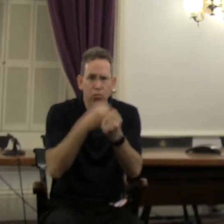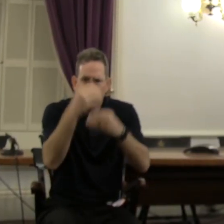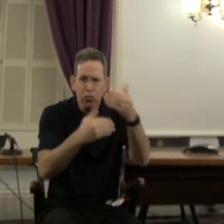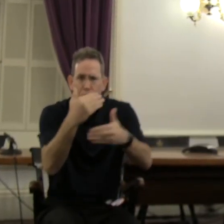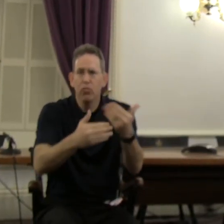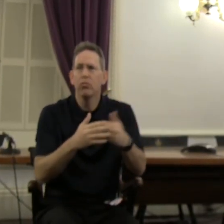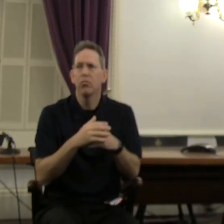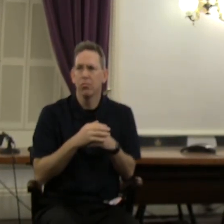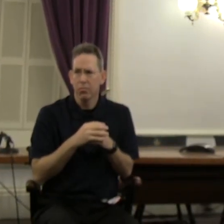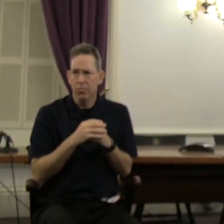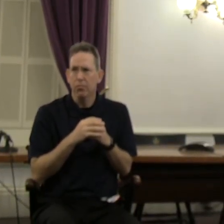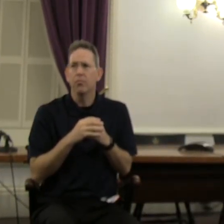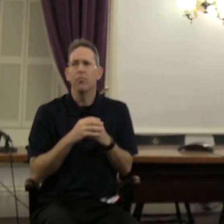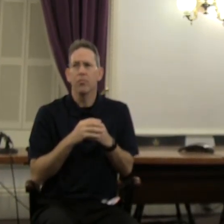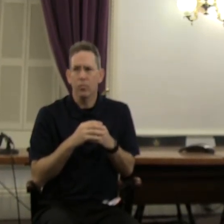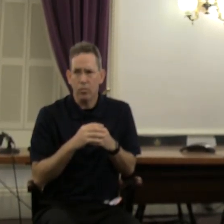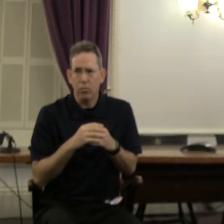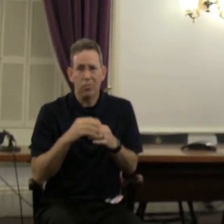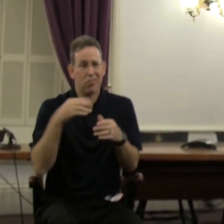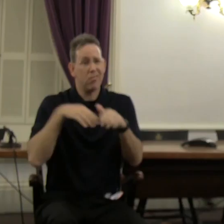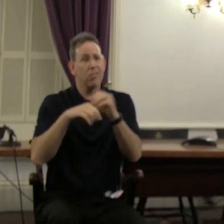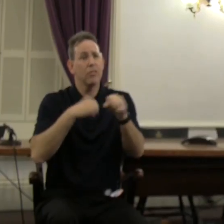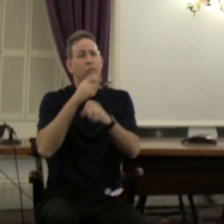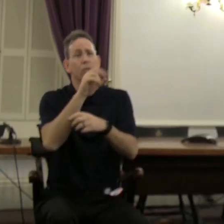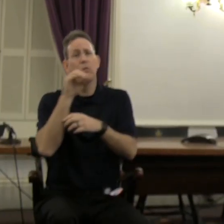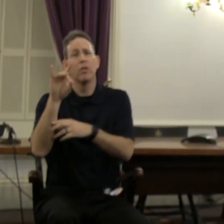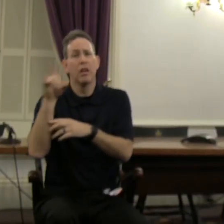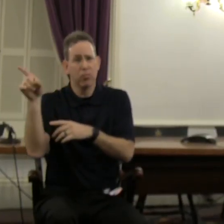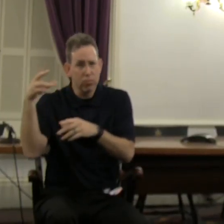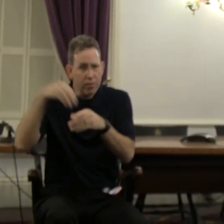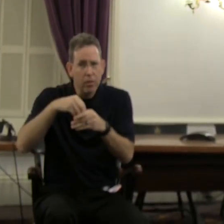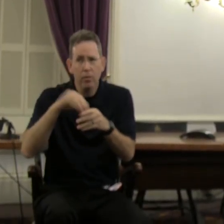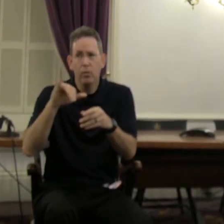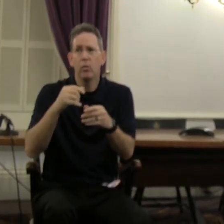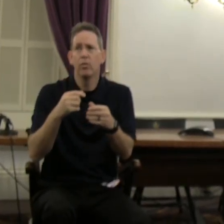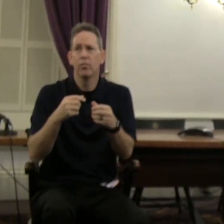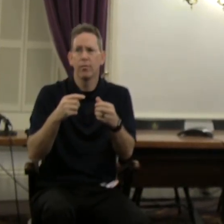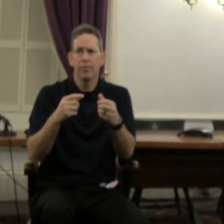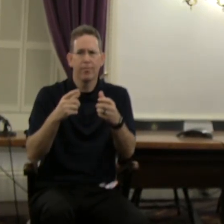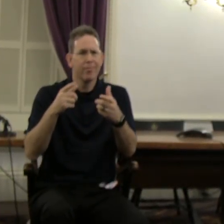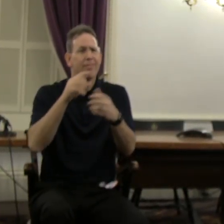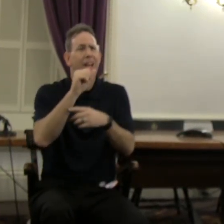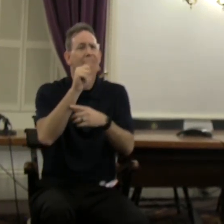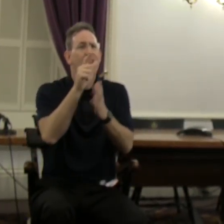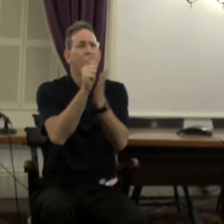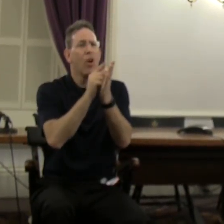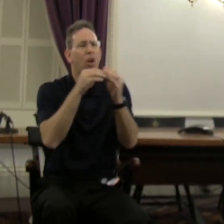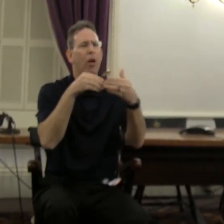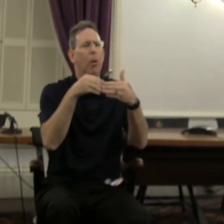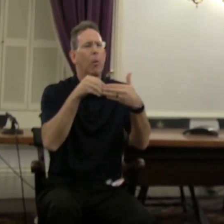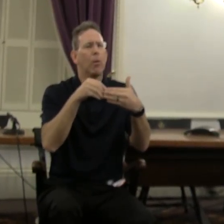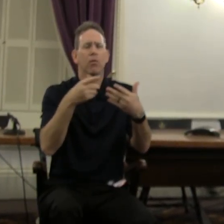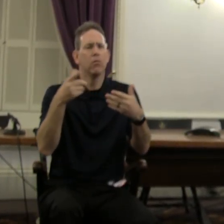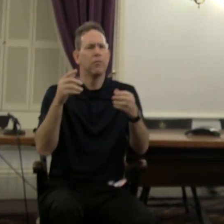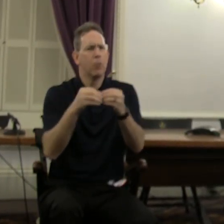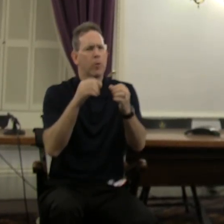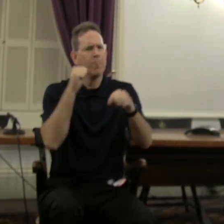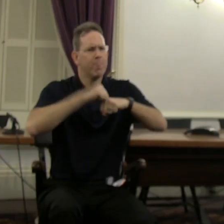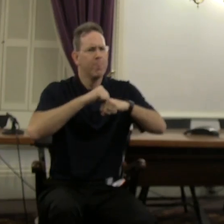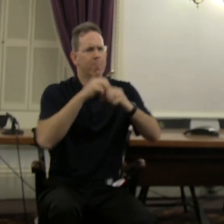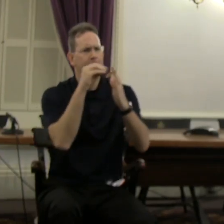was one of the supporters of the first American Disabilities Act in 1990 and was proud. In 2008,